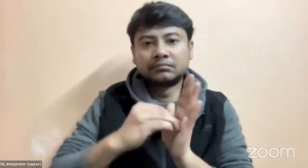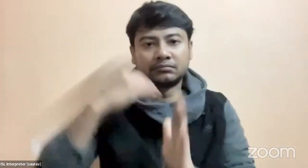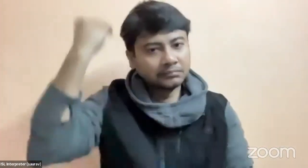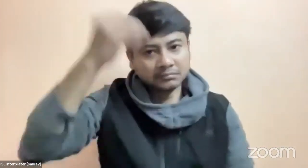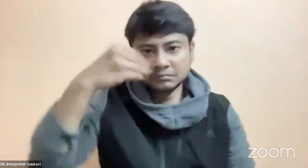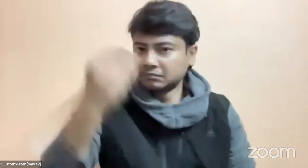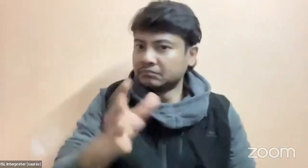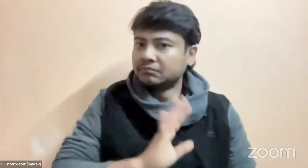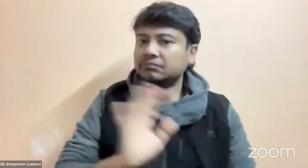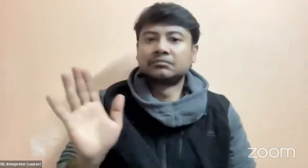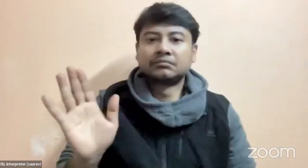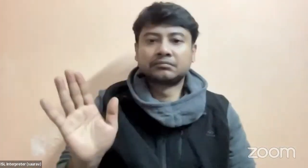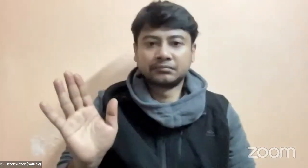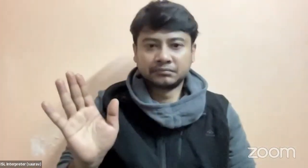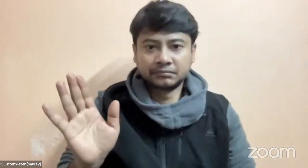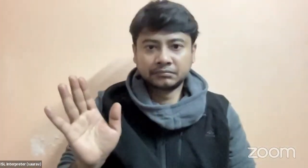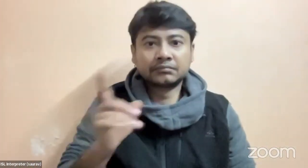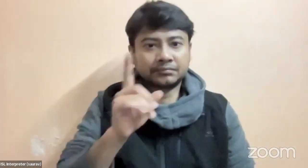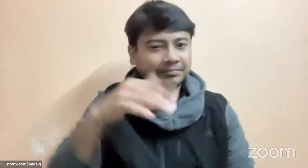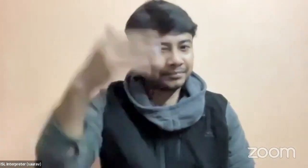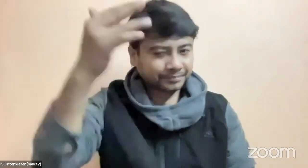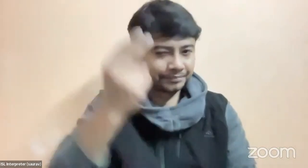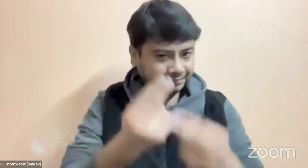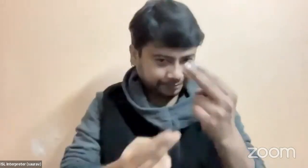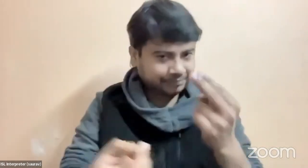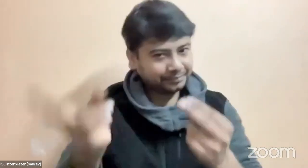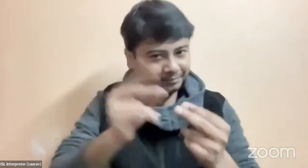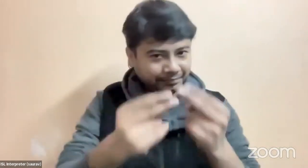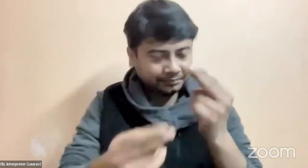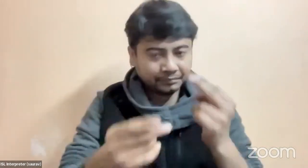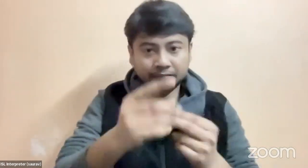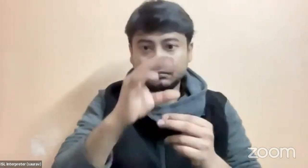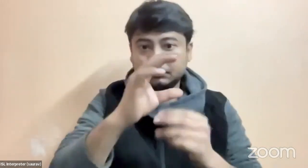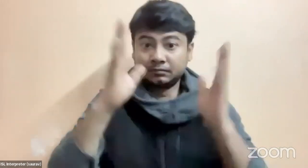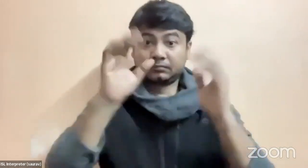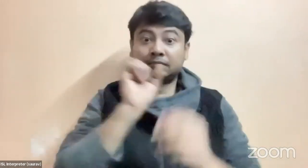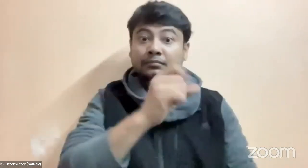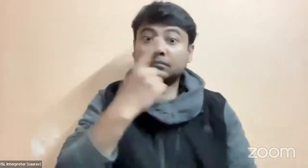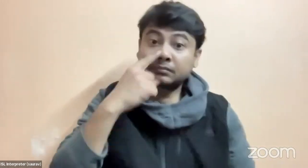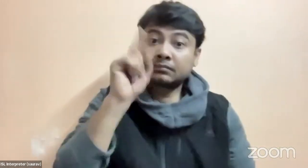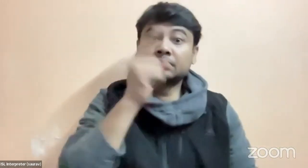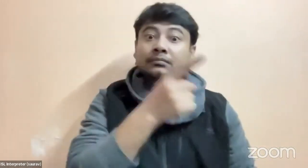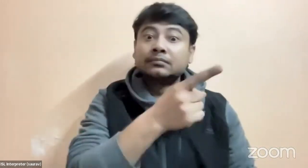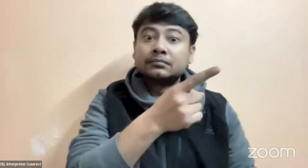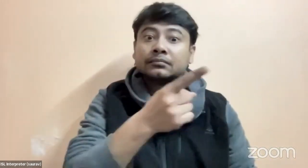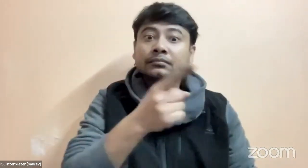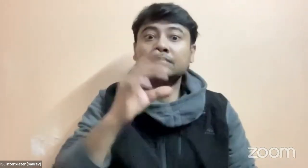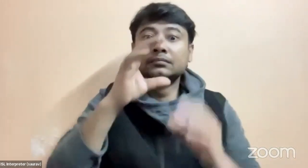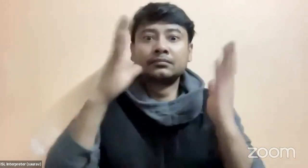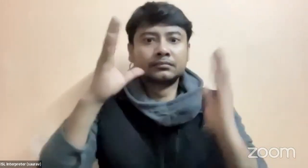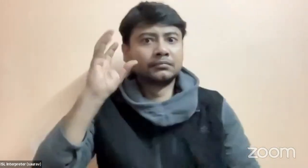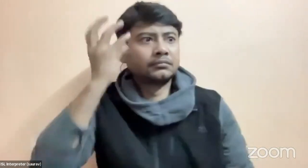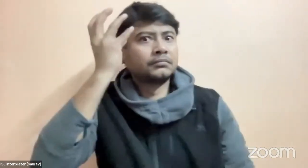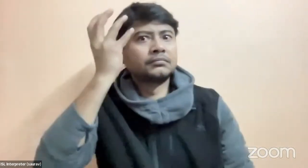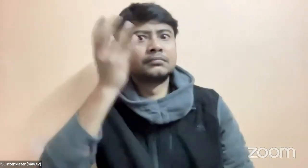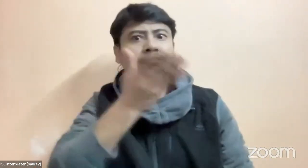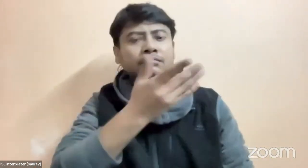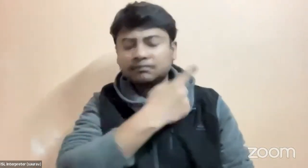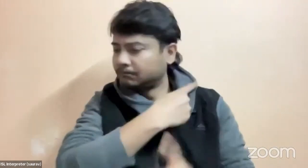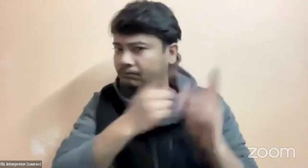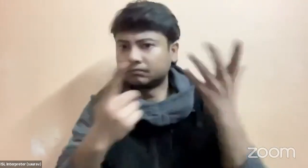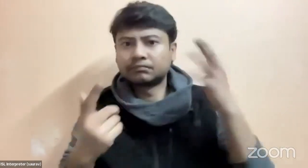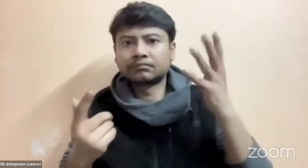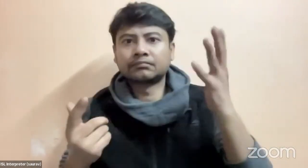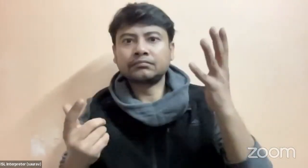angry at his own mother, he was angry on his own mother. He did